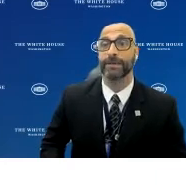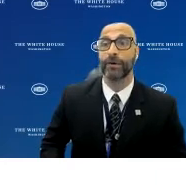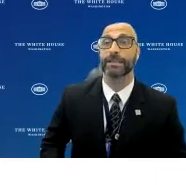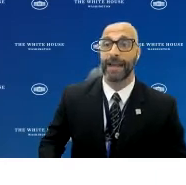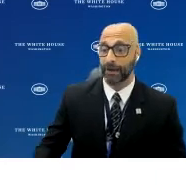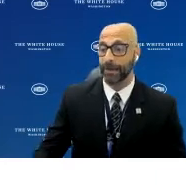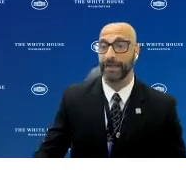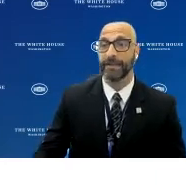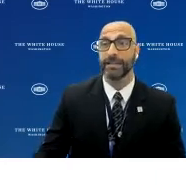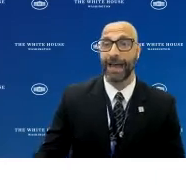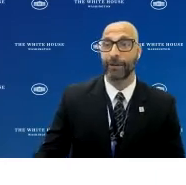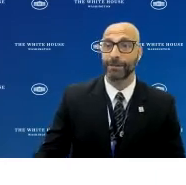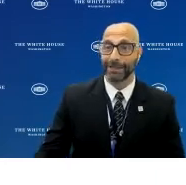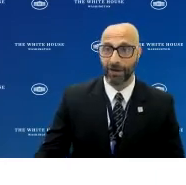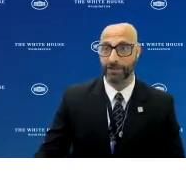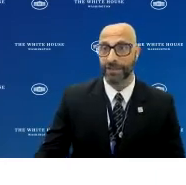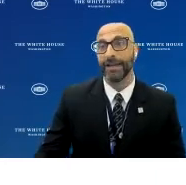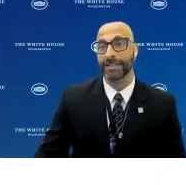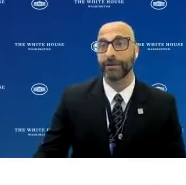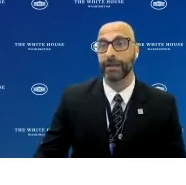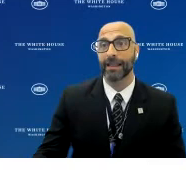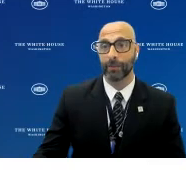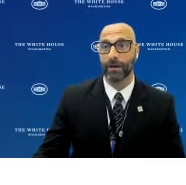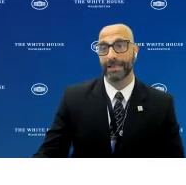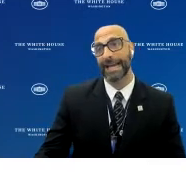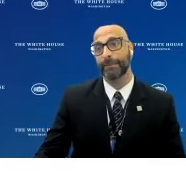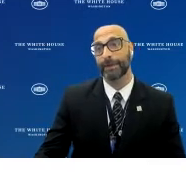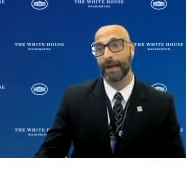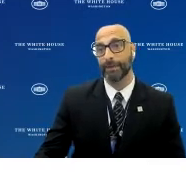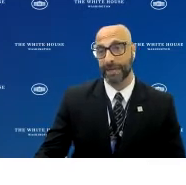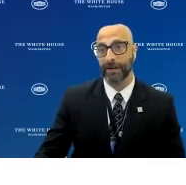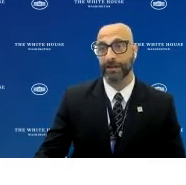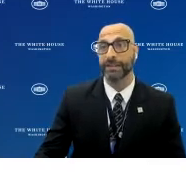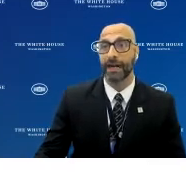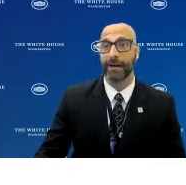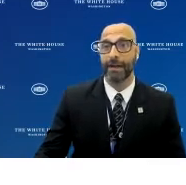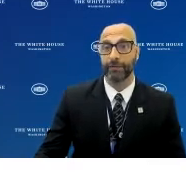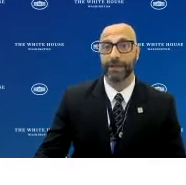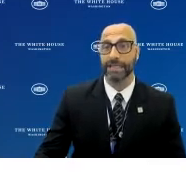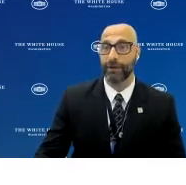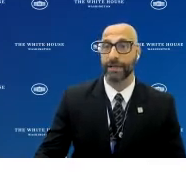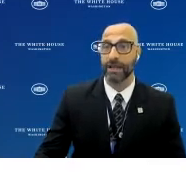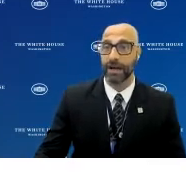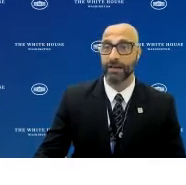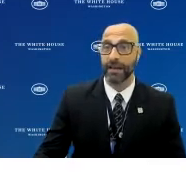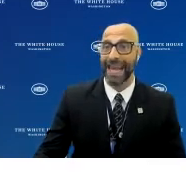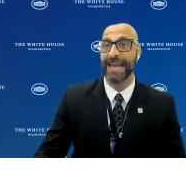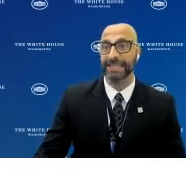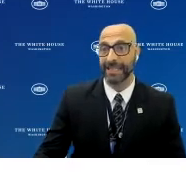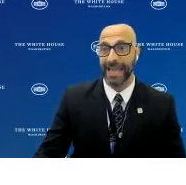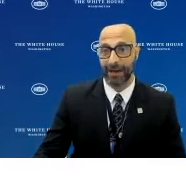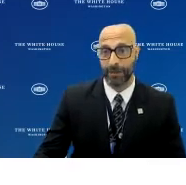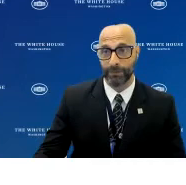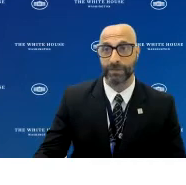need. We need to focus on equity. So that was my charge. And so a lot of the work that's happened here really has focused